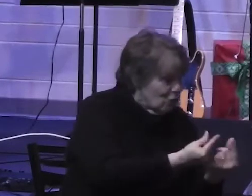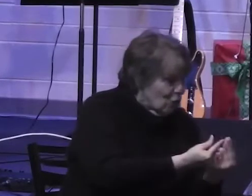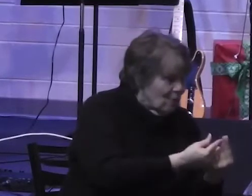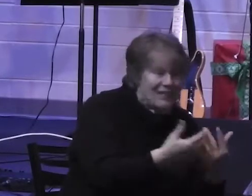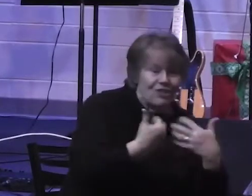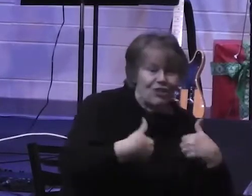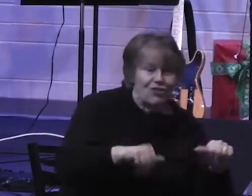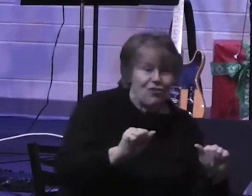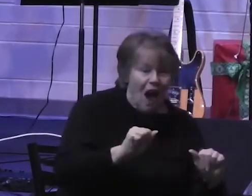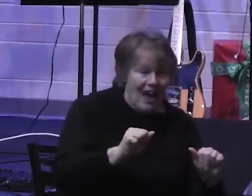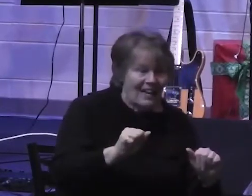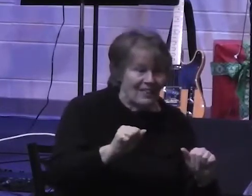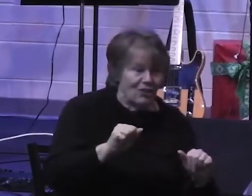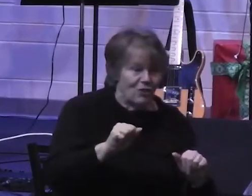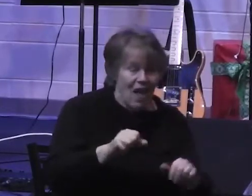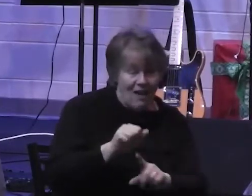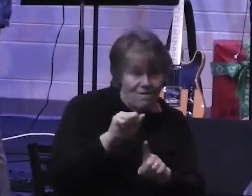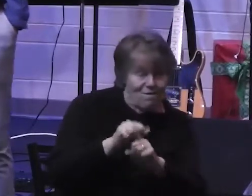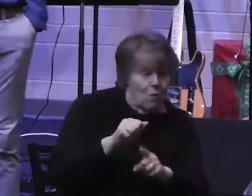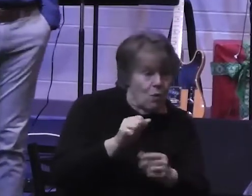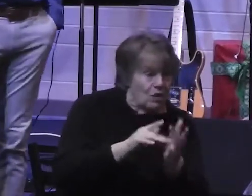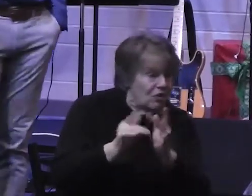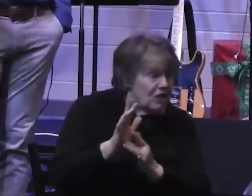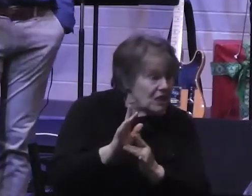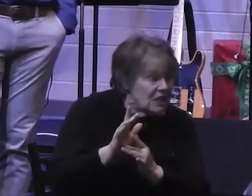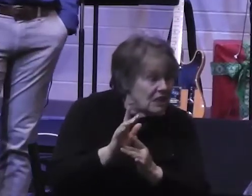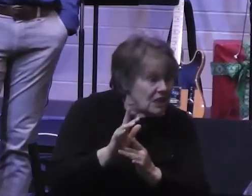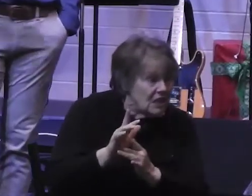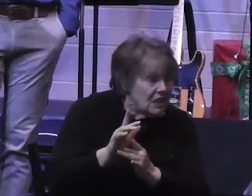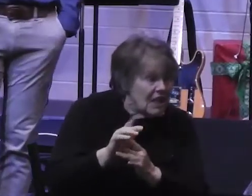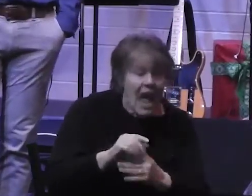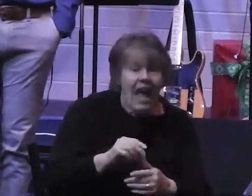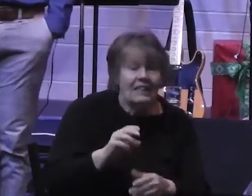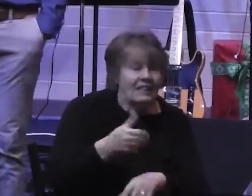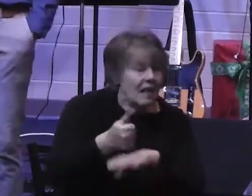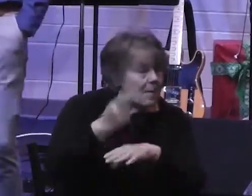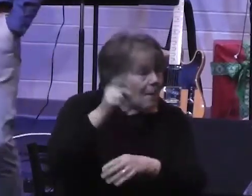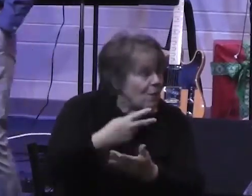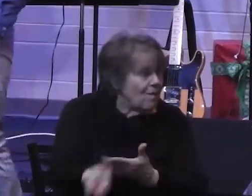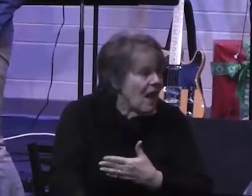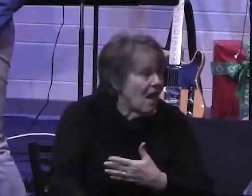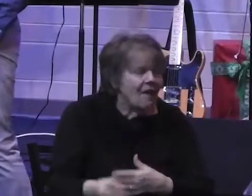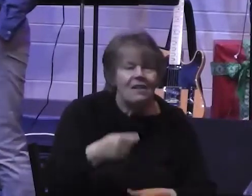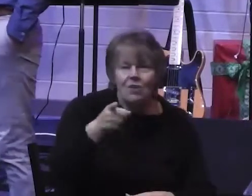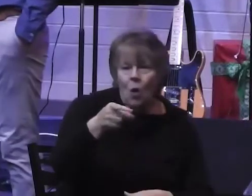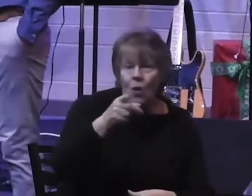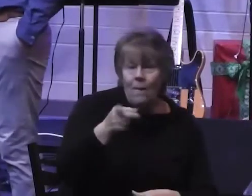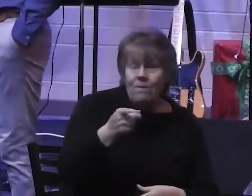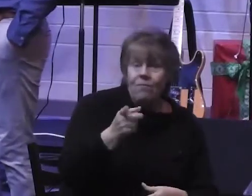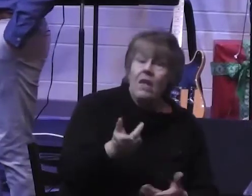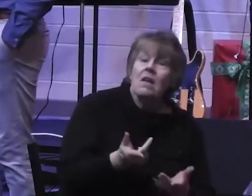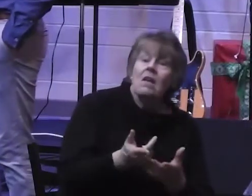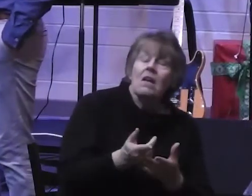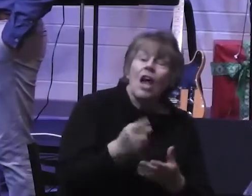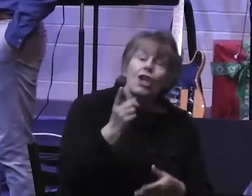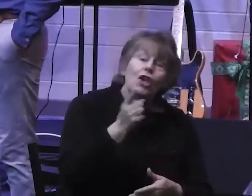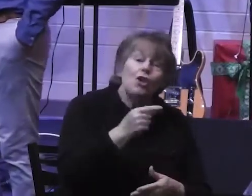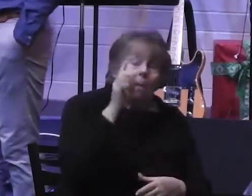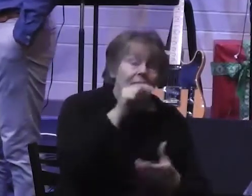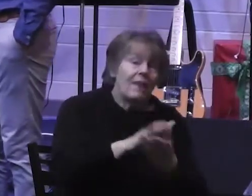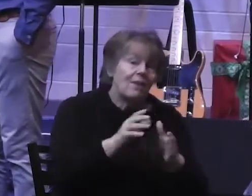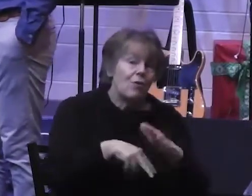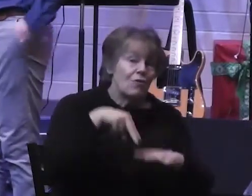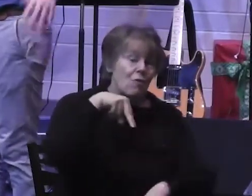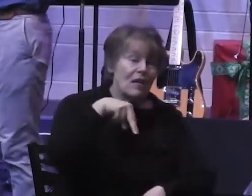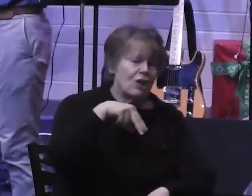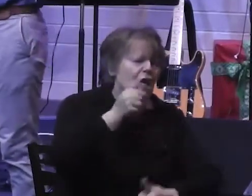Jesus, you believe there's a resurrection, right? Which one of the guys will be the husband of the wife in